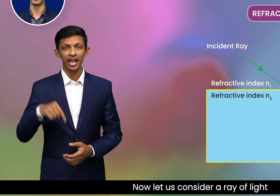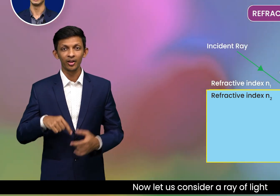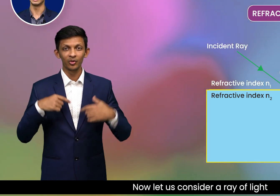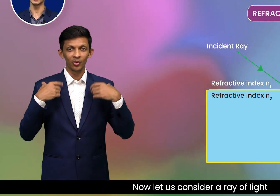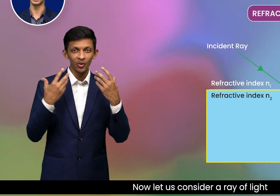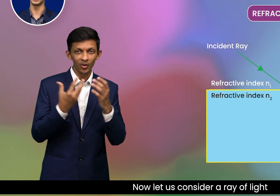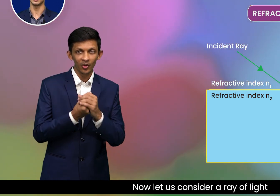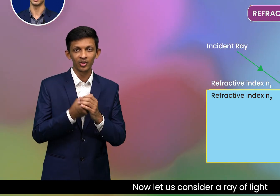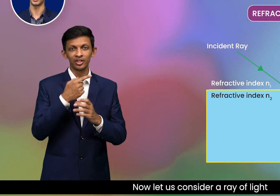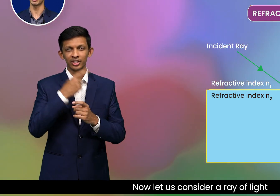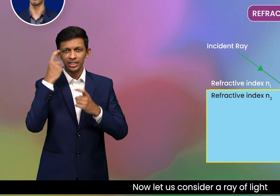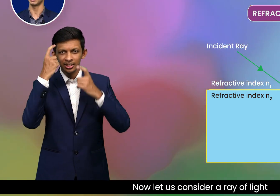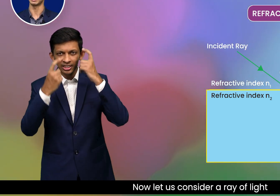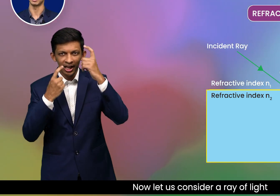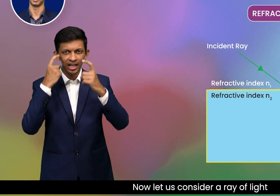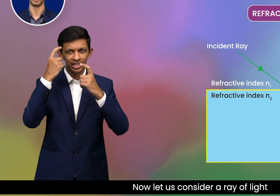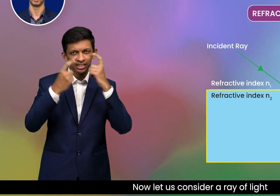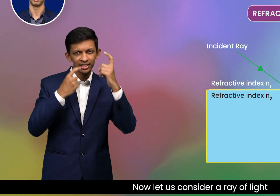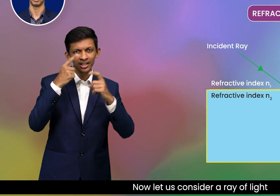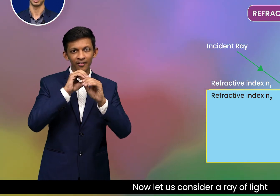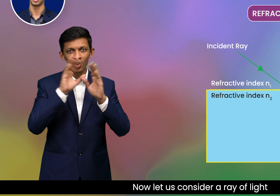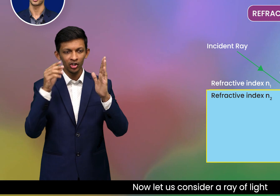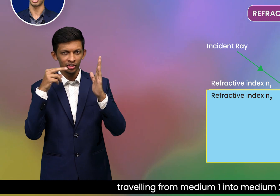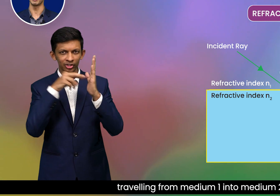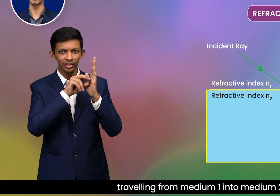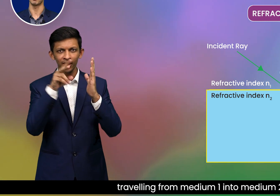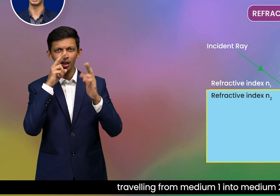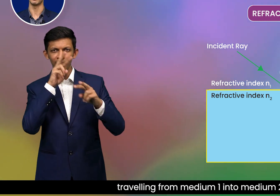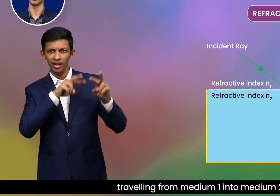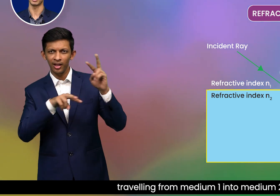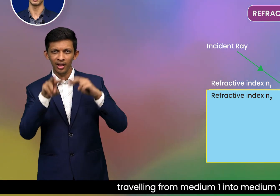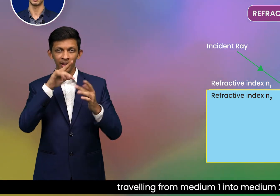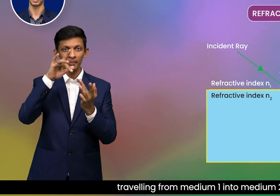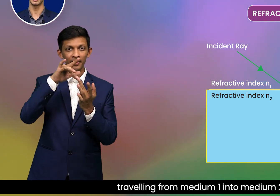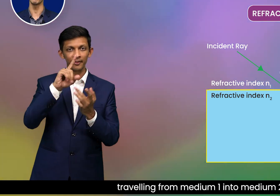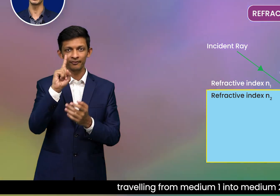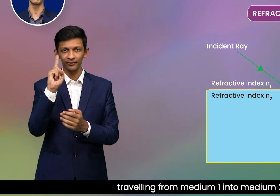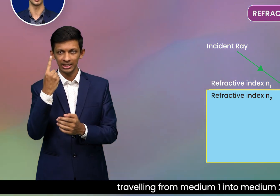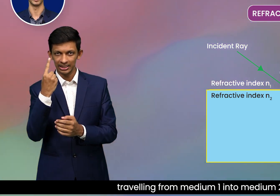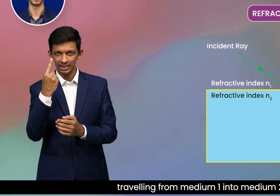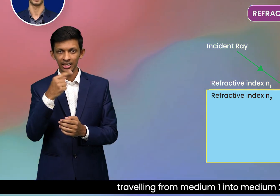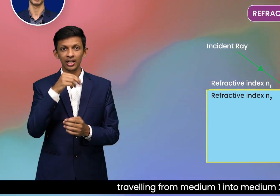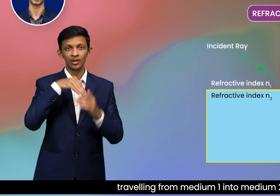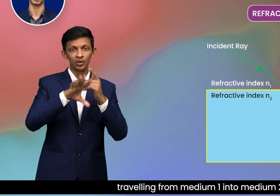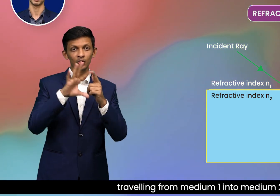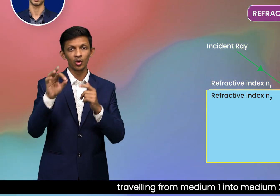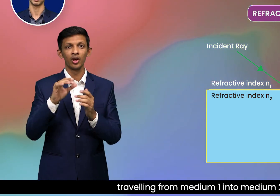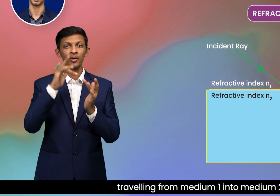Now, let us consider a ray of light traveling from medium 1 into medium 2.